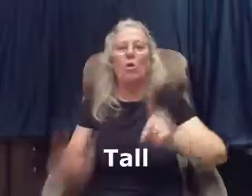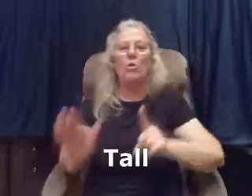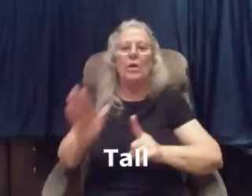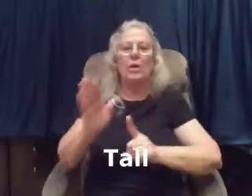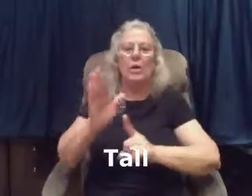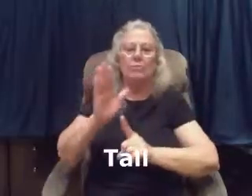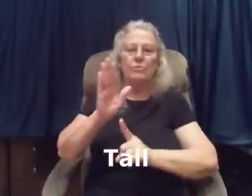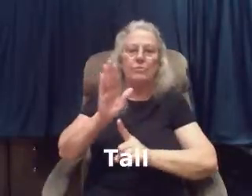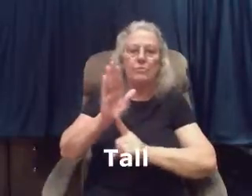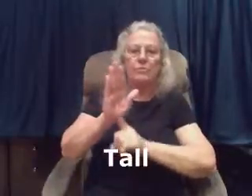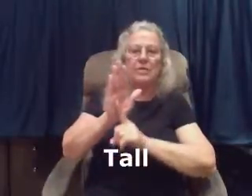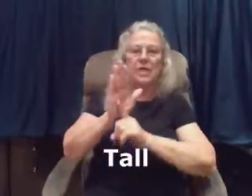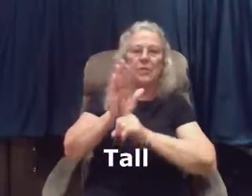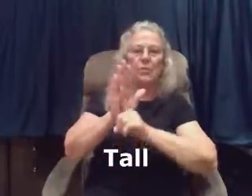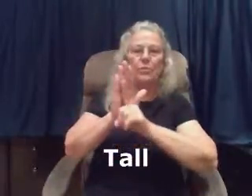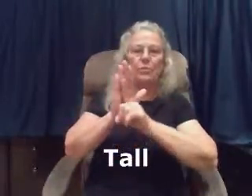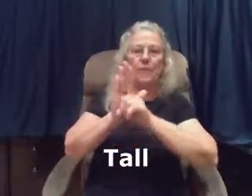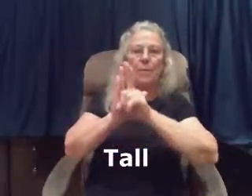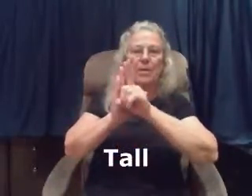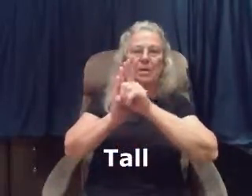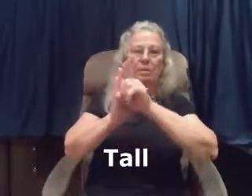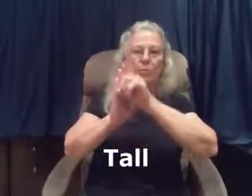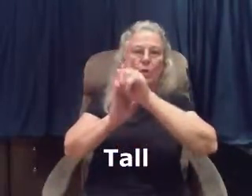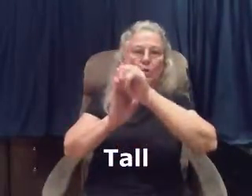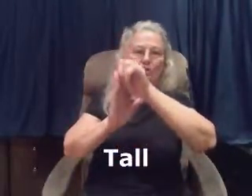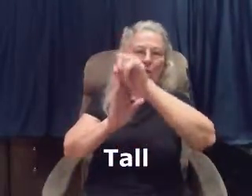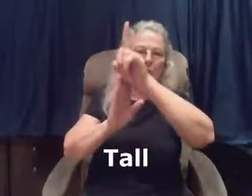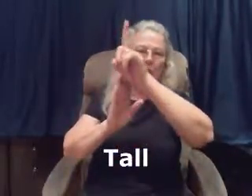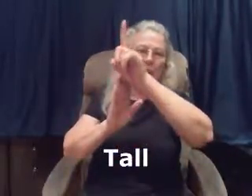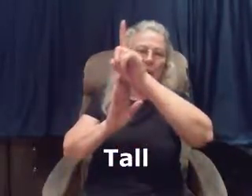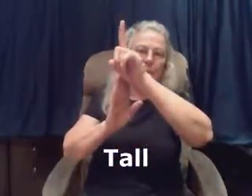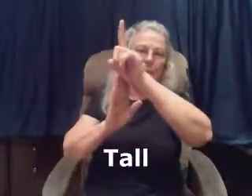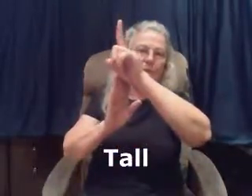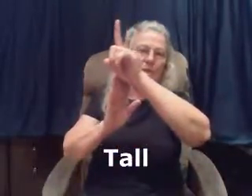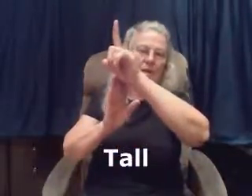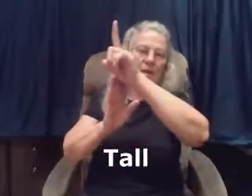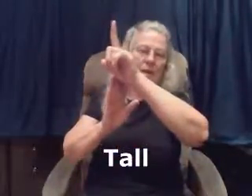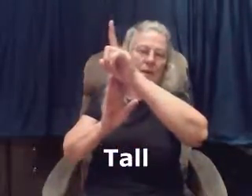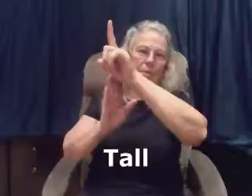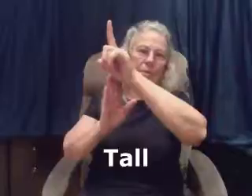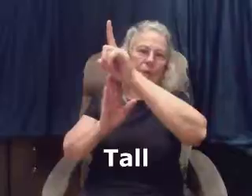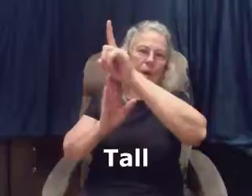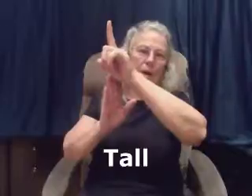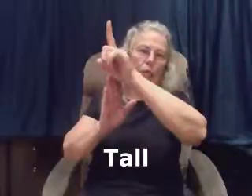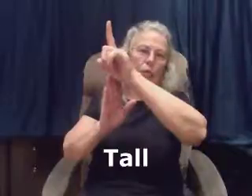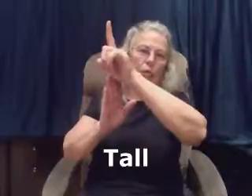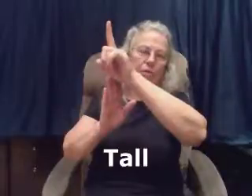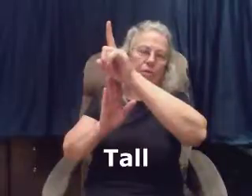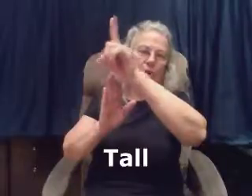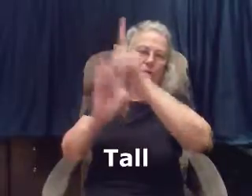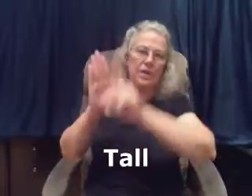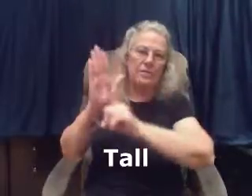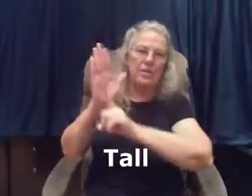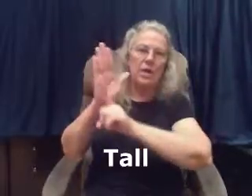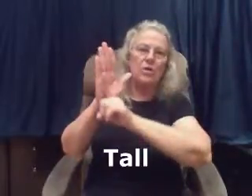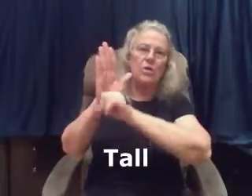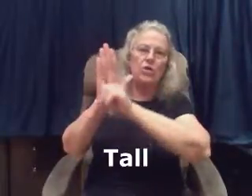Tall. Take your dominant pointer finger up, the non-dominant palm toward the fingertips to show